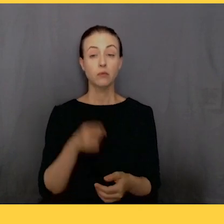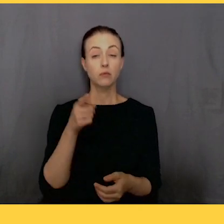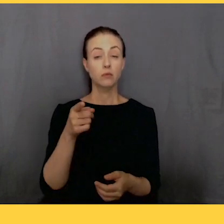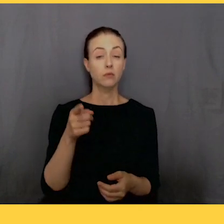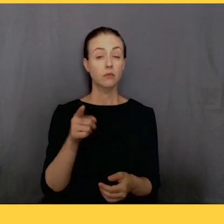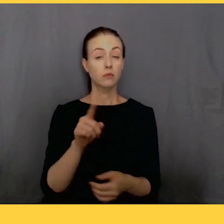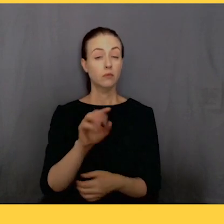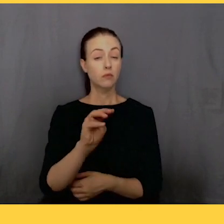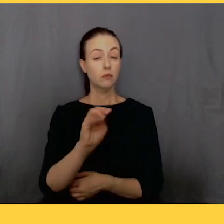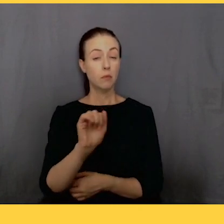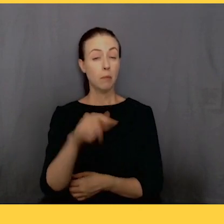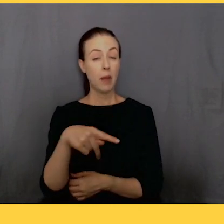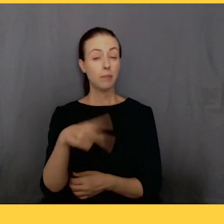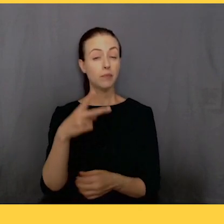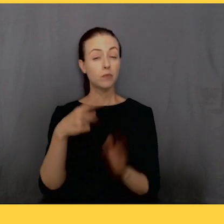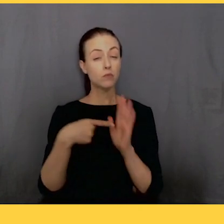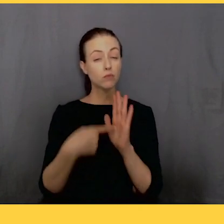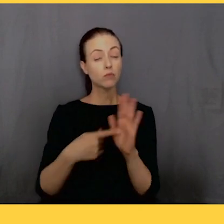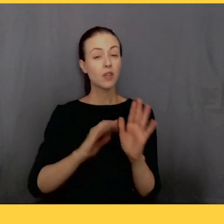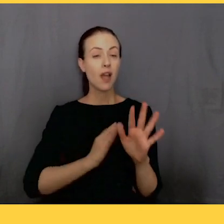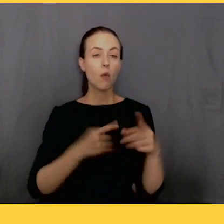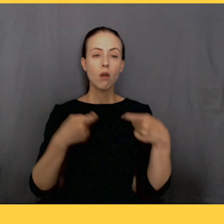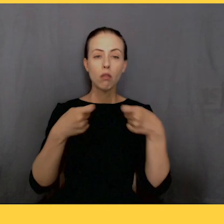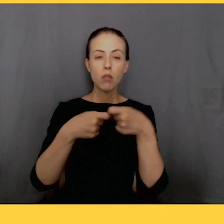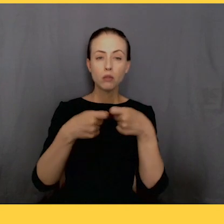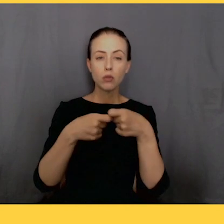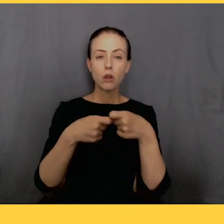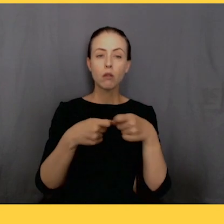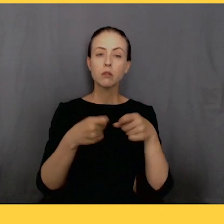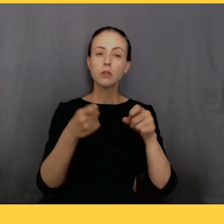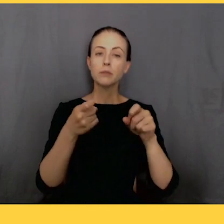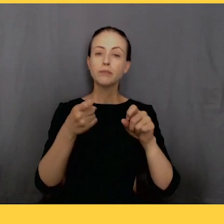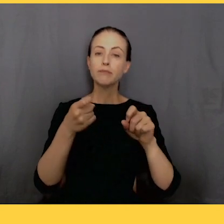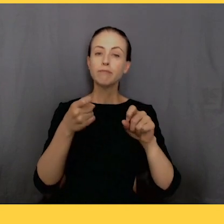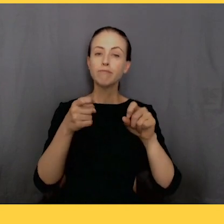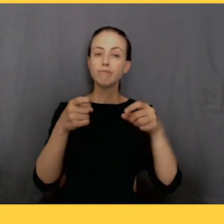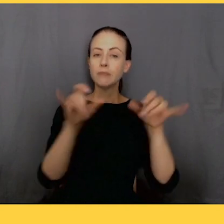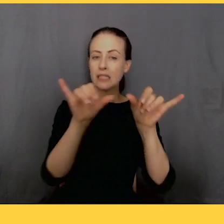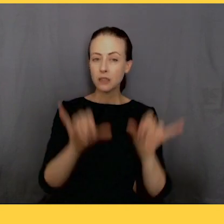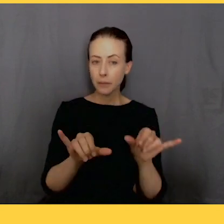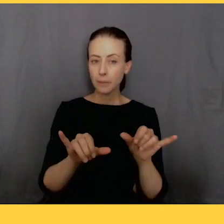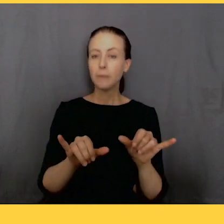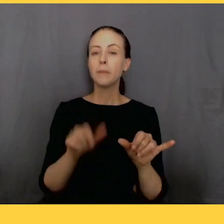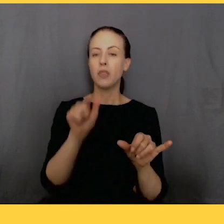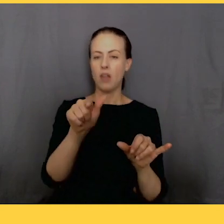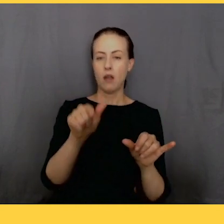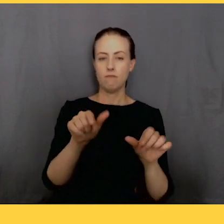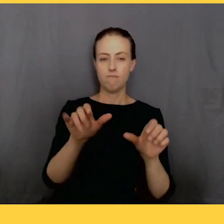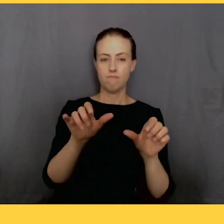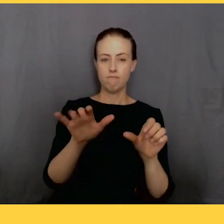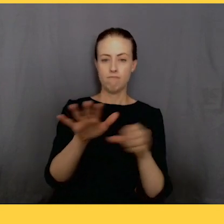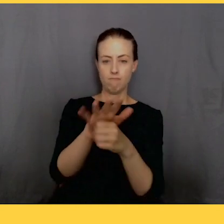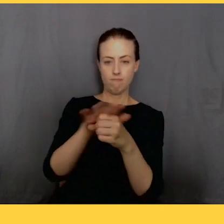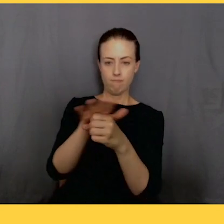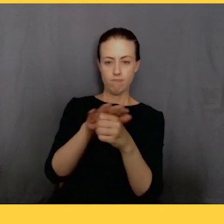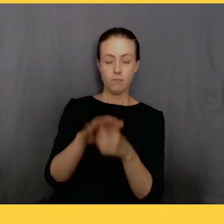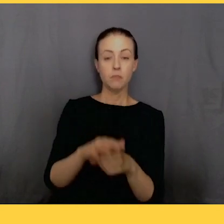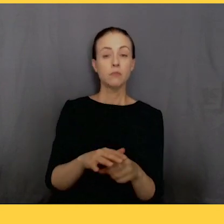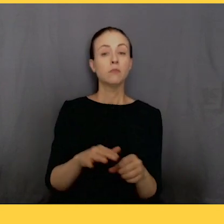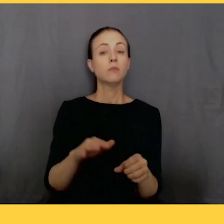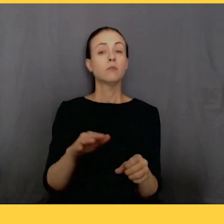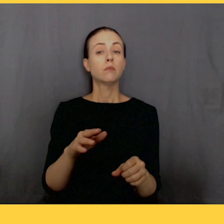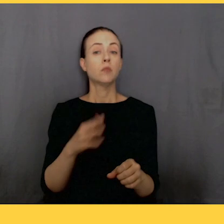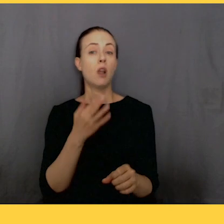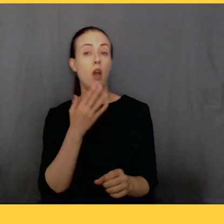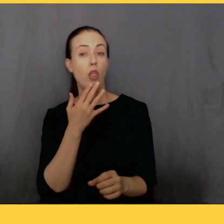our distribution covers the area to serve each of the customers throughout. And each of the color represents how we have divided the